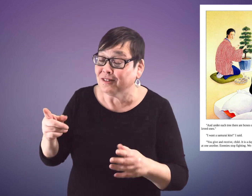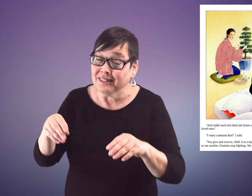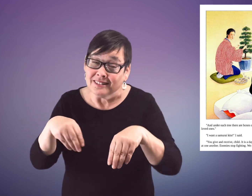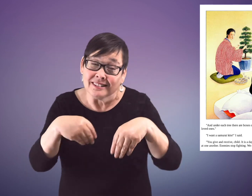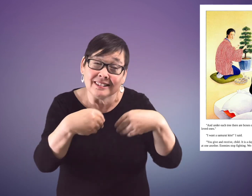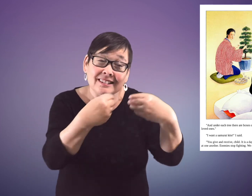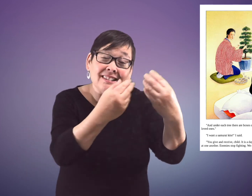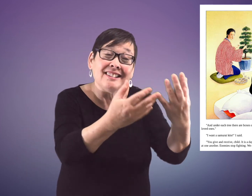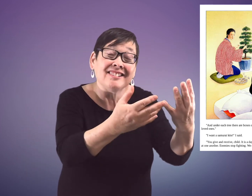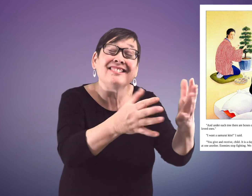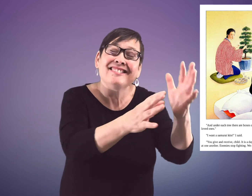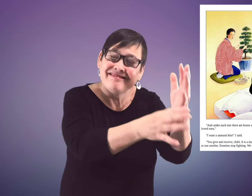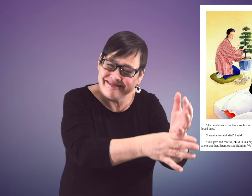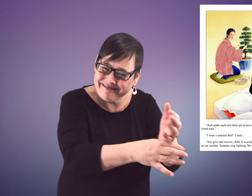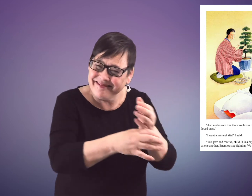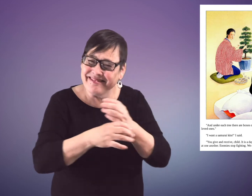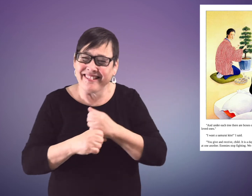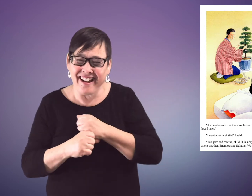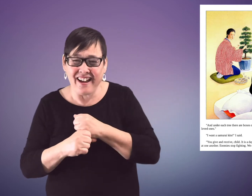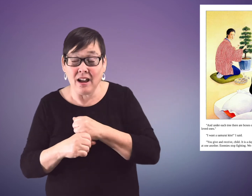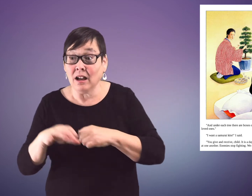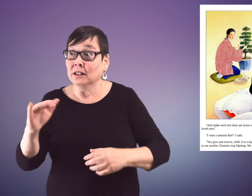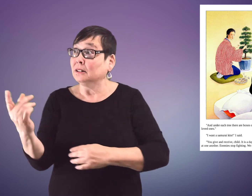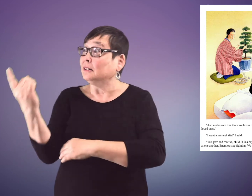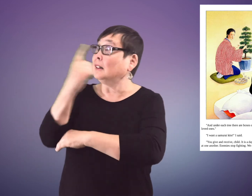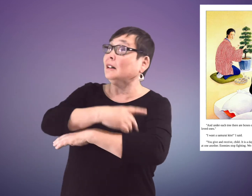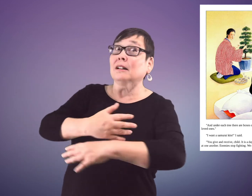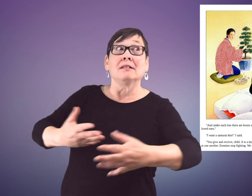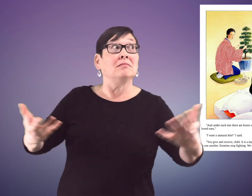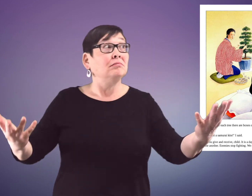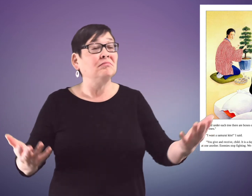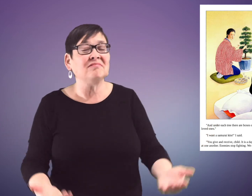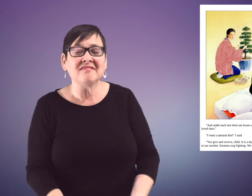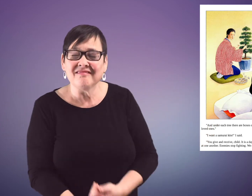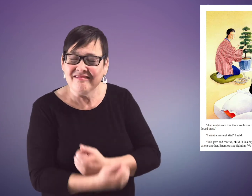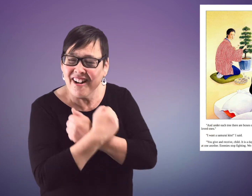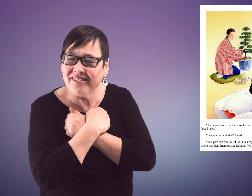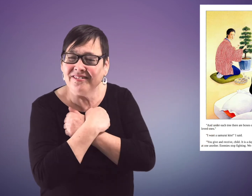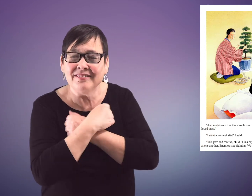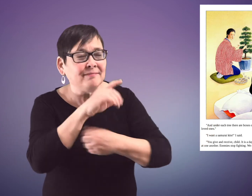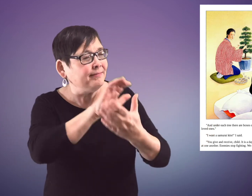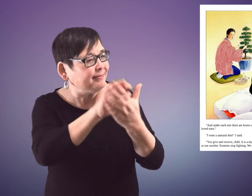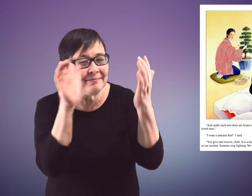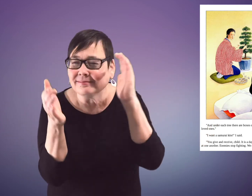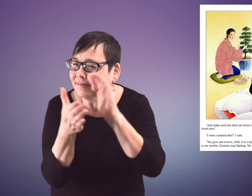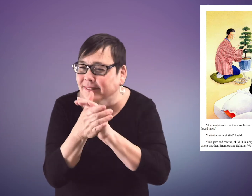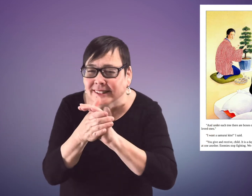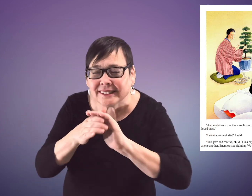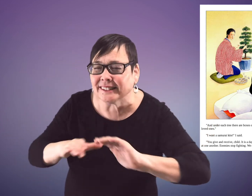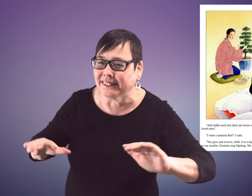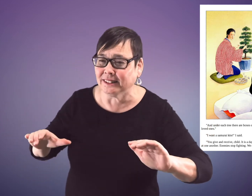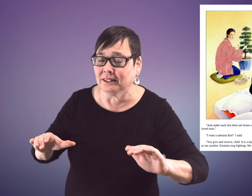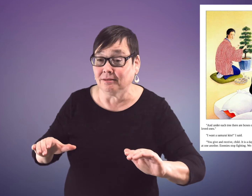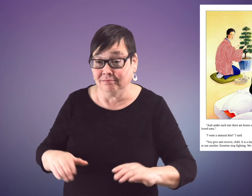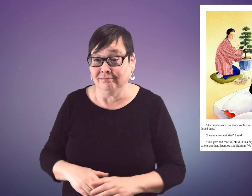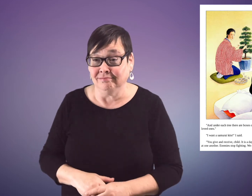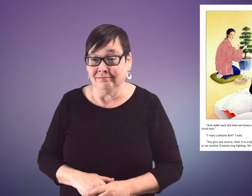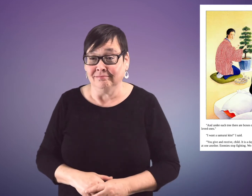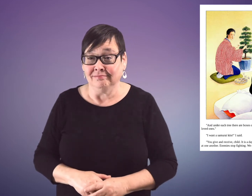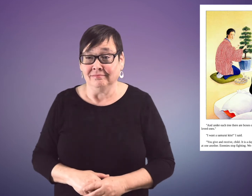"Remember, child, you give and receive. It is truly a day of love and peace.